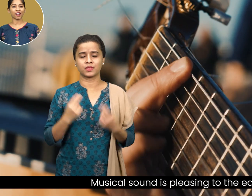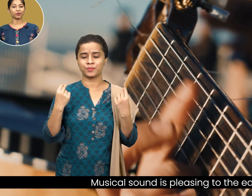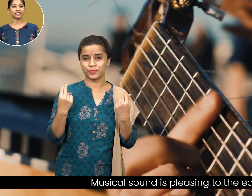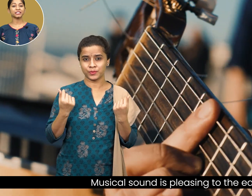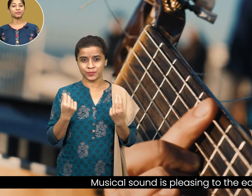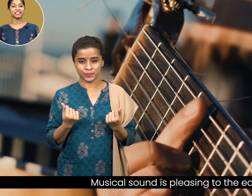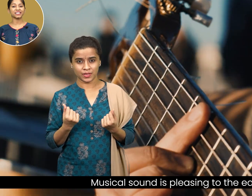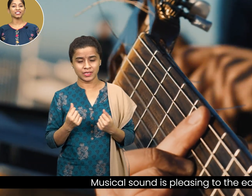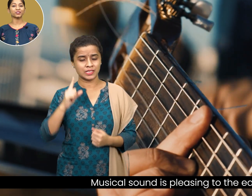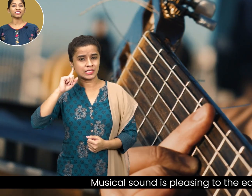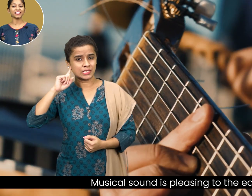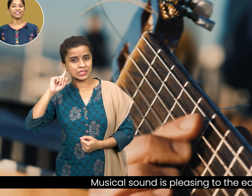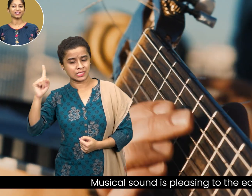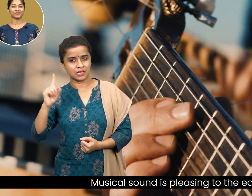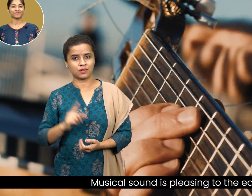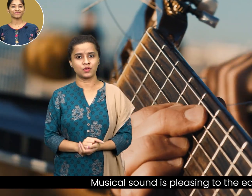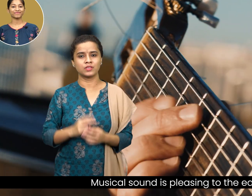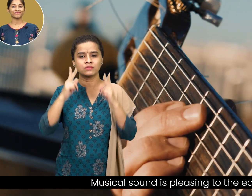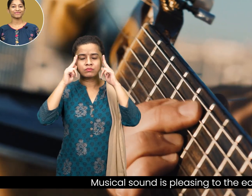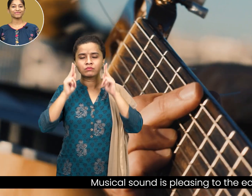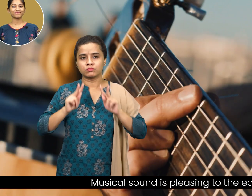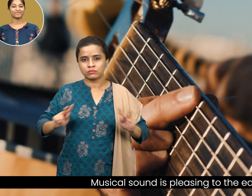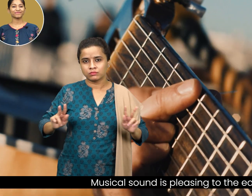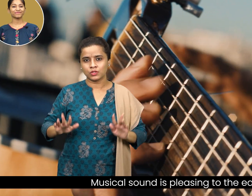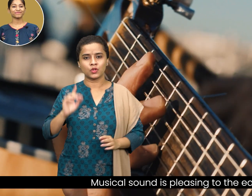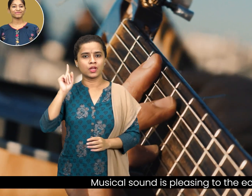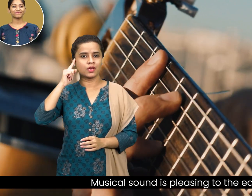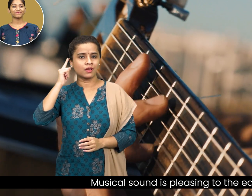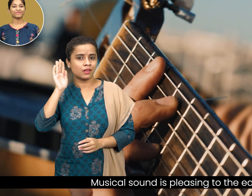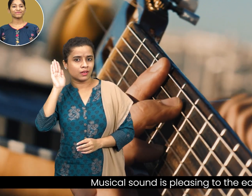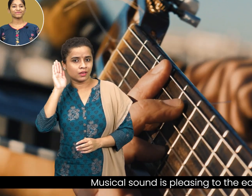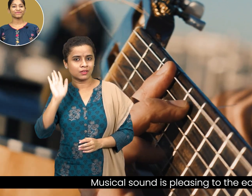Musical sound is pleasing to the ear.